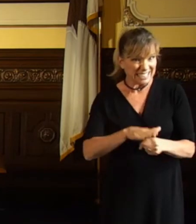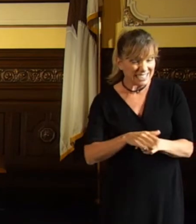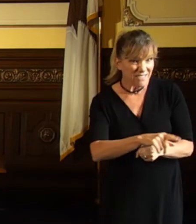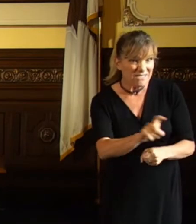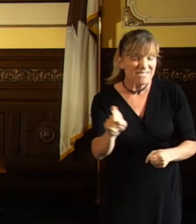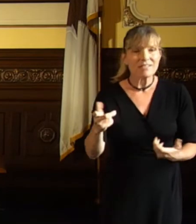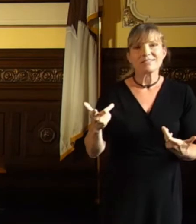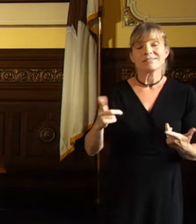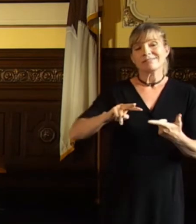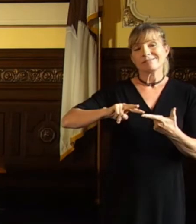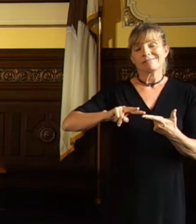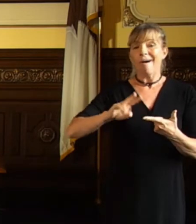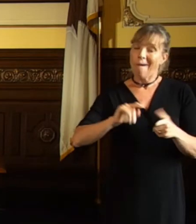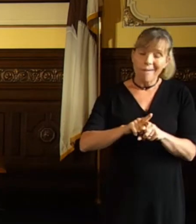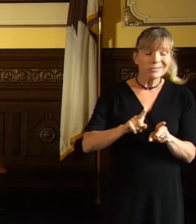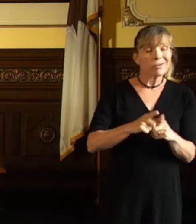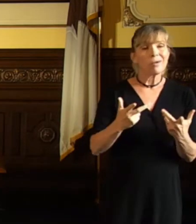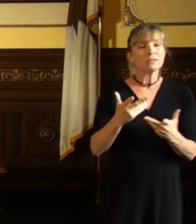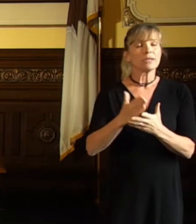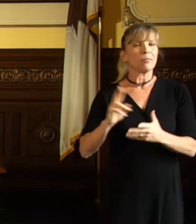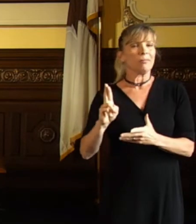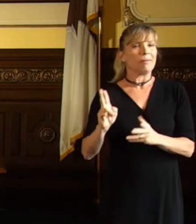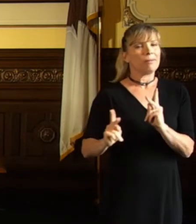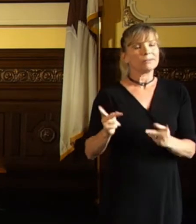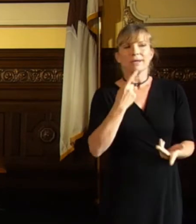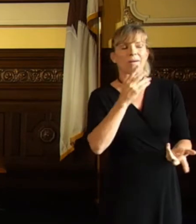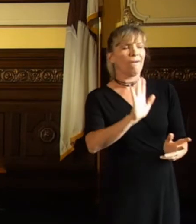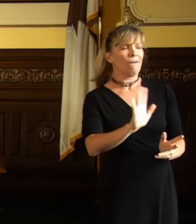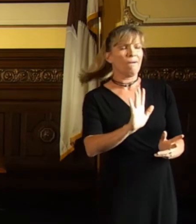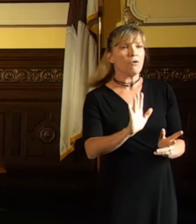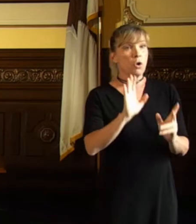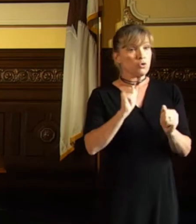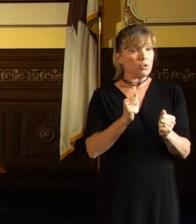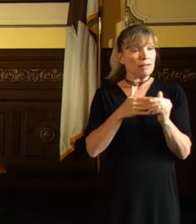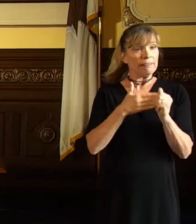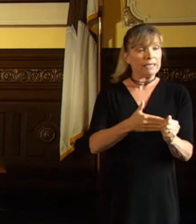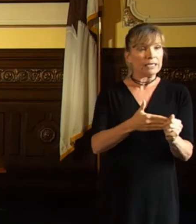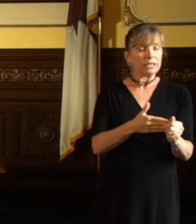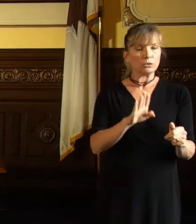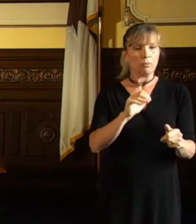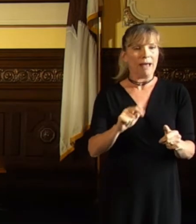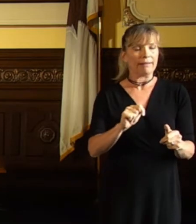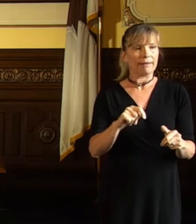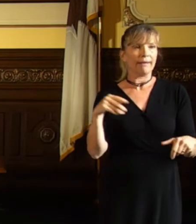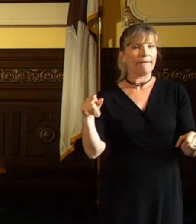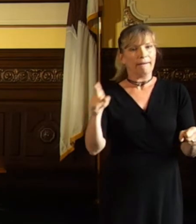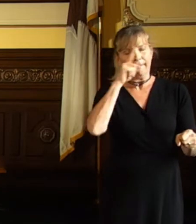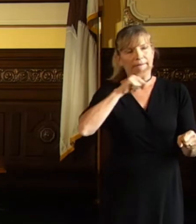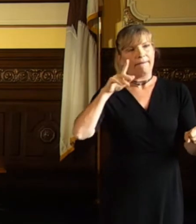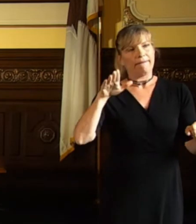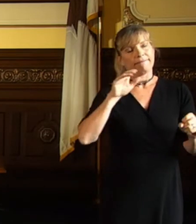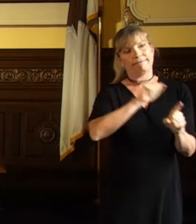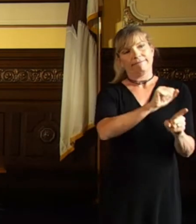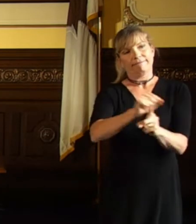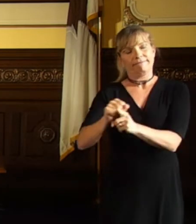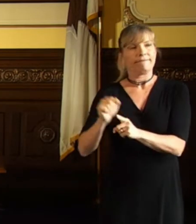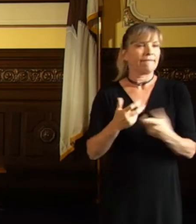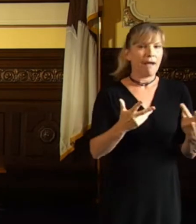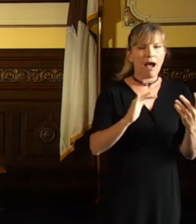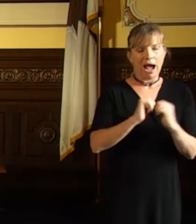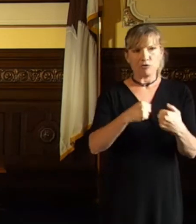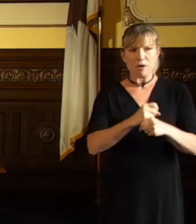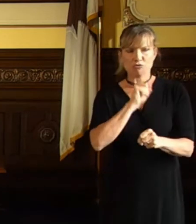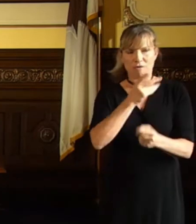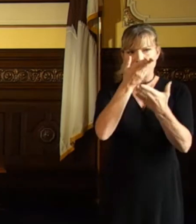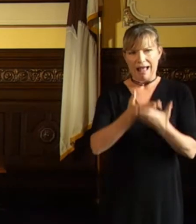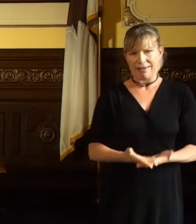enough? And then on the opposite end, some Republicans are saying that this could lead to ballot stuffing. So how do you ensure the